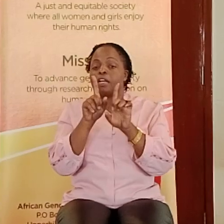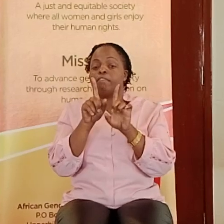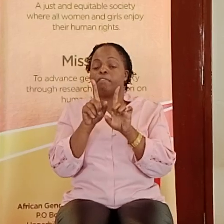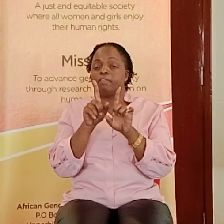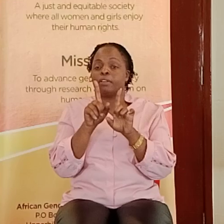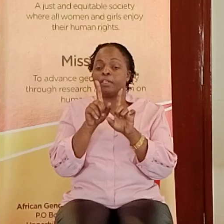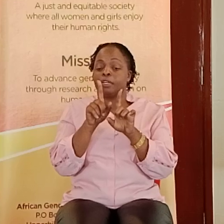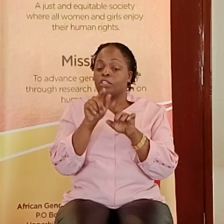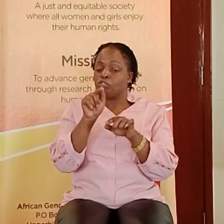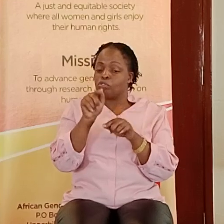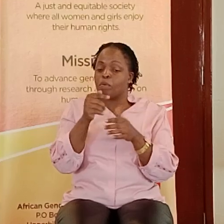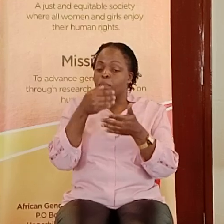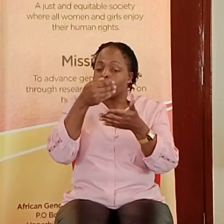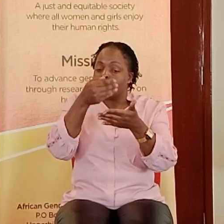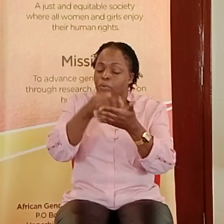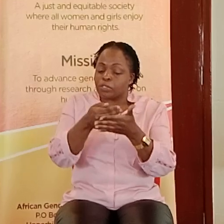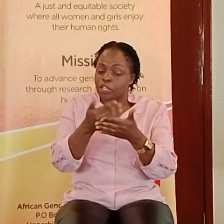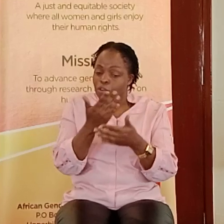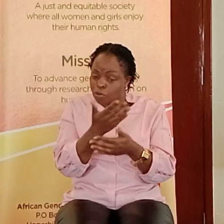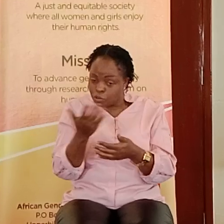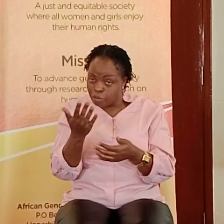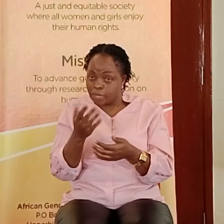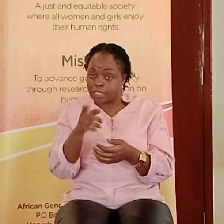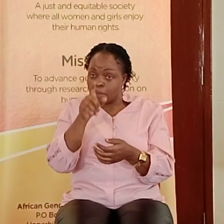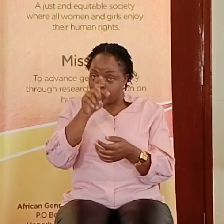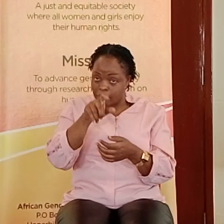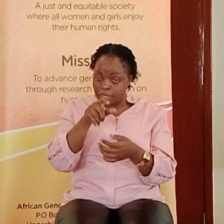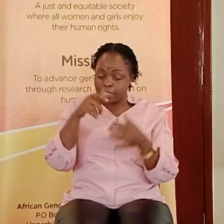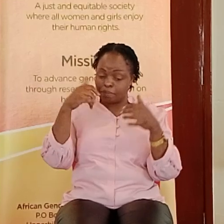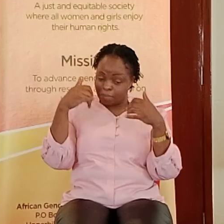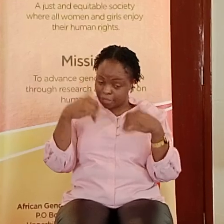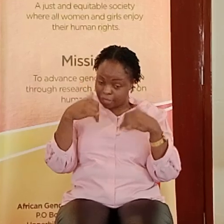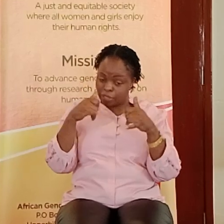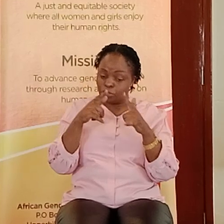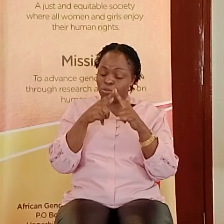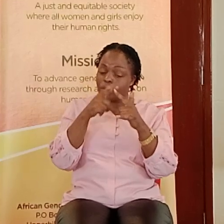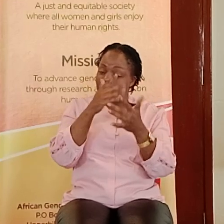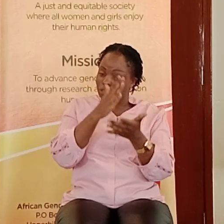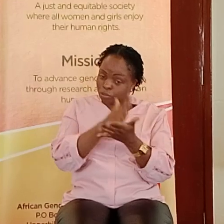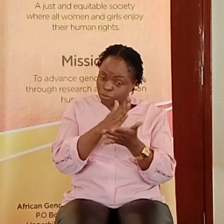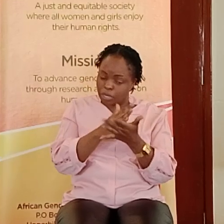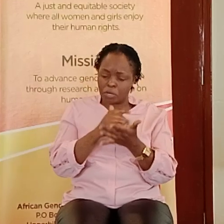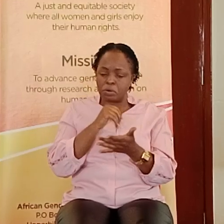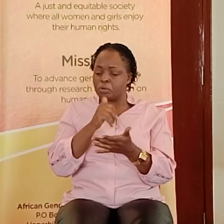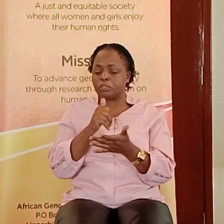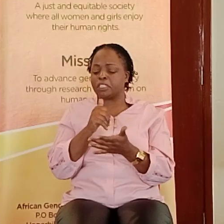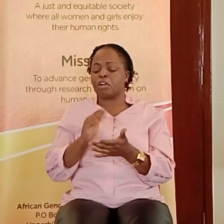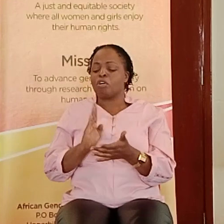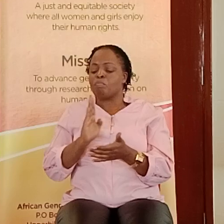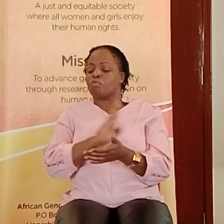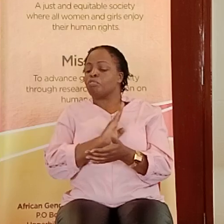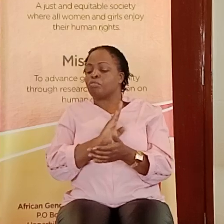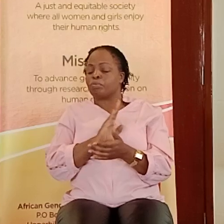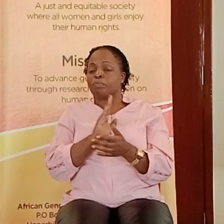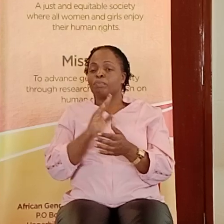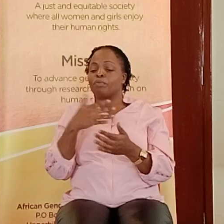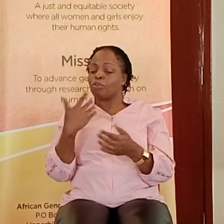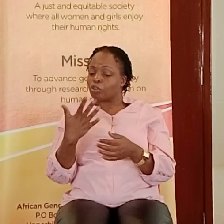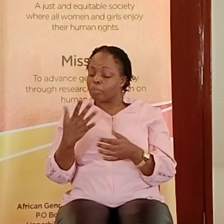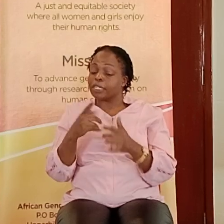a document, but we have a role to play to ensure that it is no longer even in our boardroom, but also supporting the SIGs. I don't want to take a lot